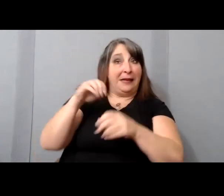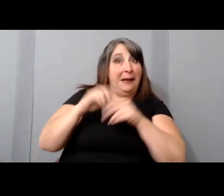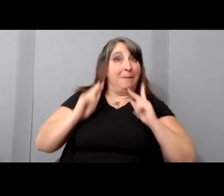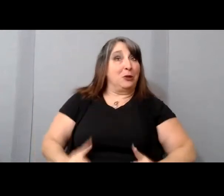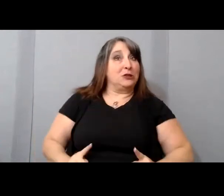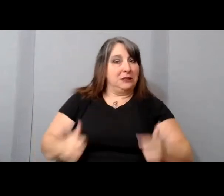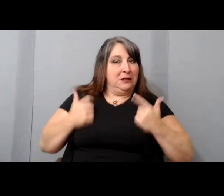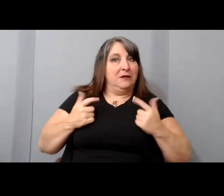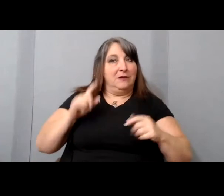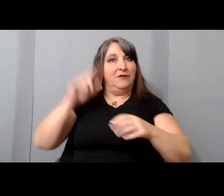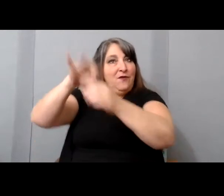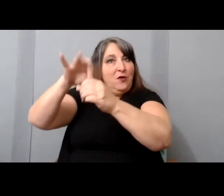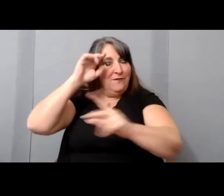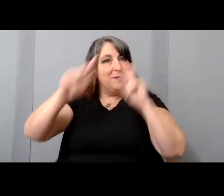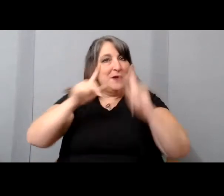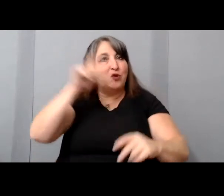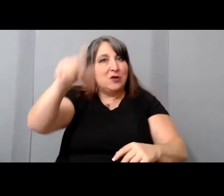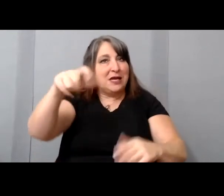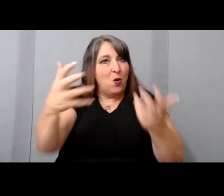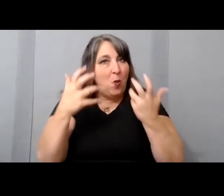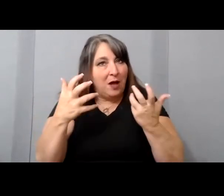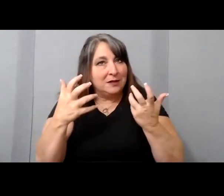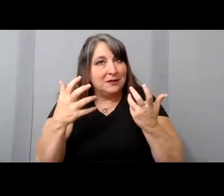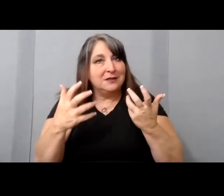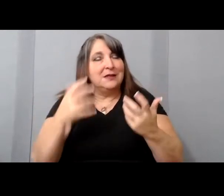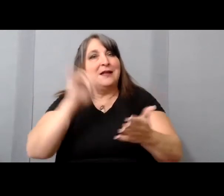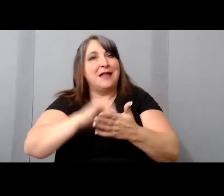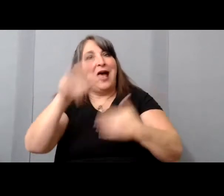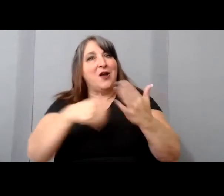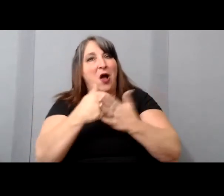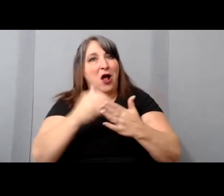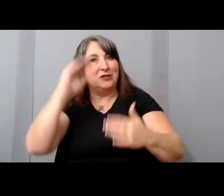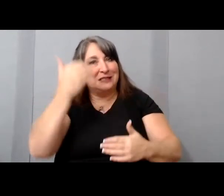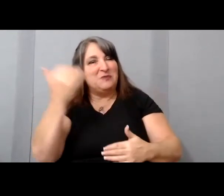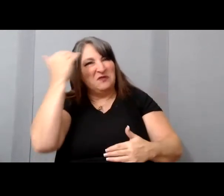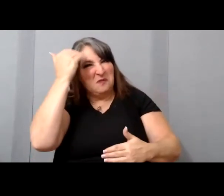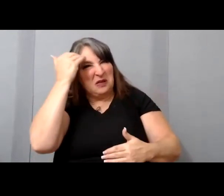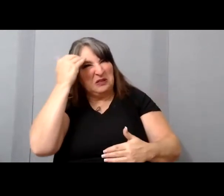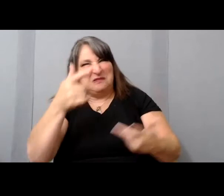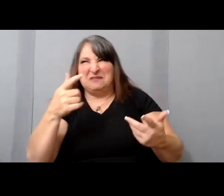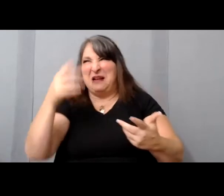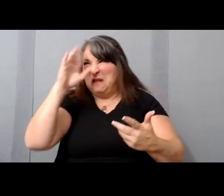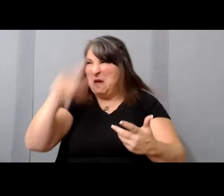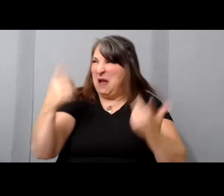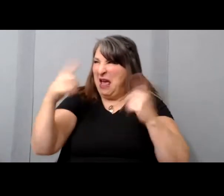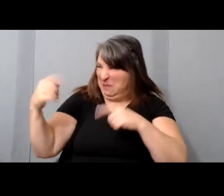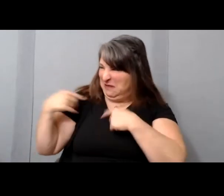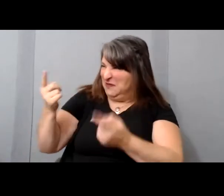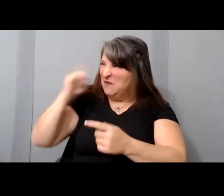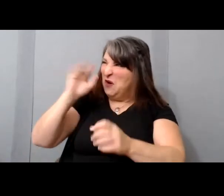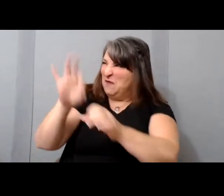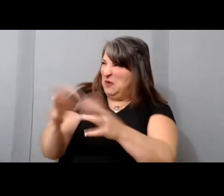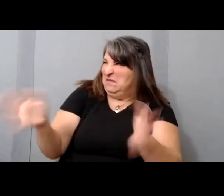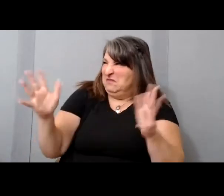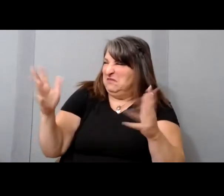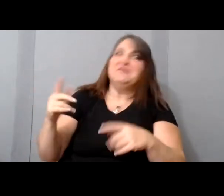needed it. If that all sounds familiar, it should, because the model for this November was built on the